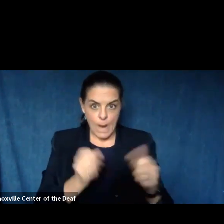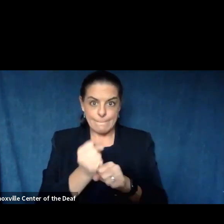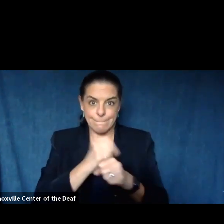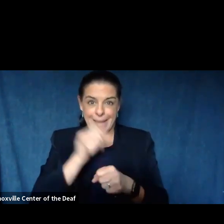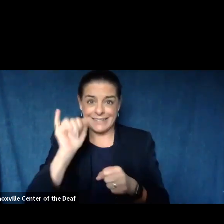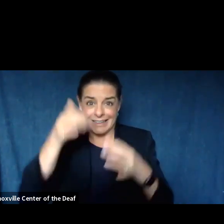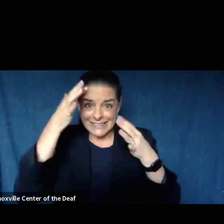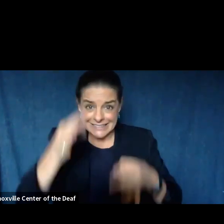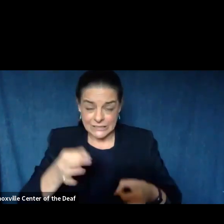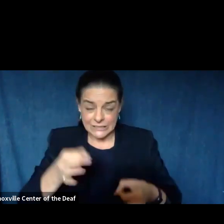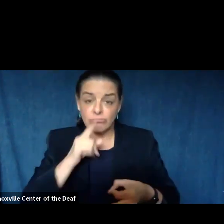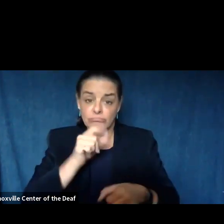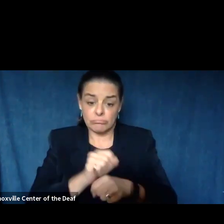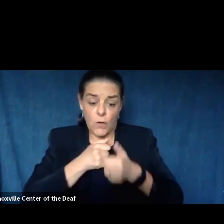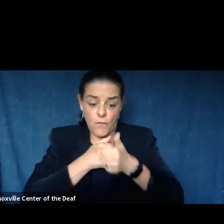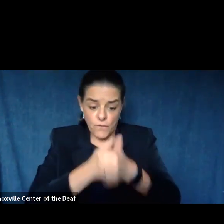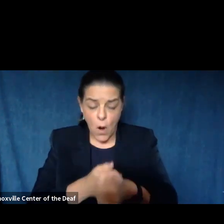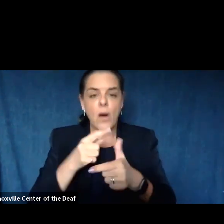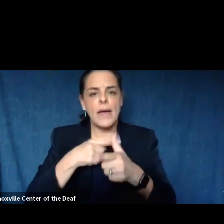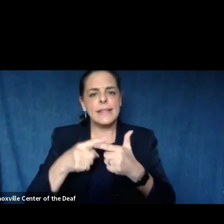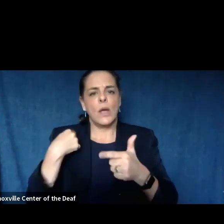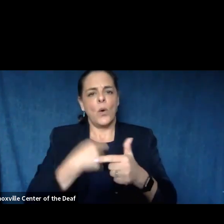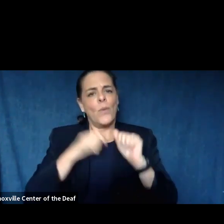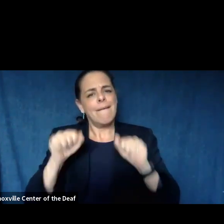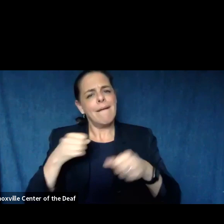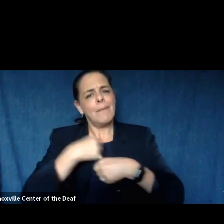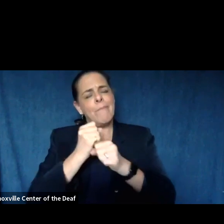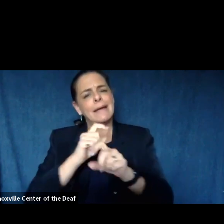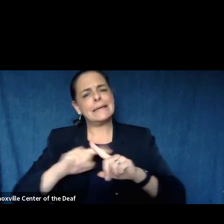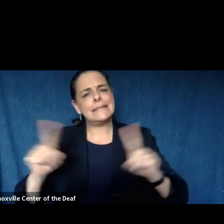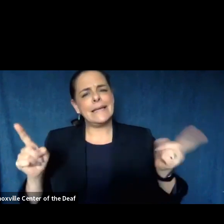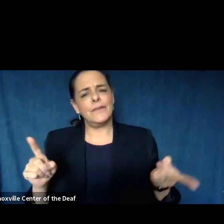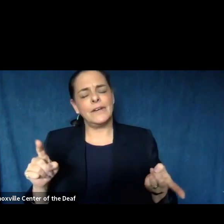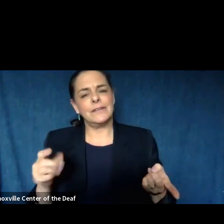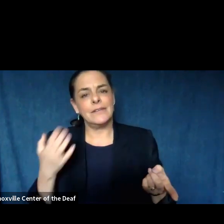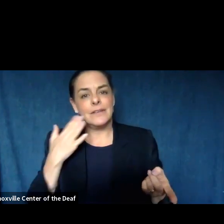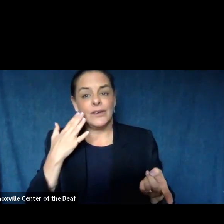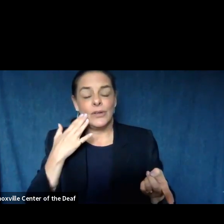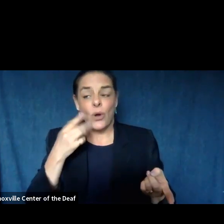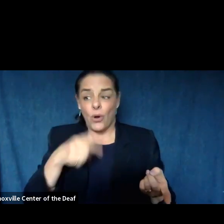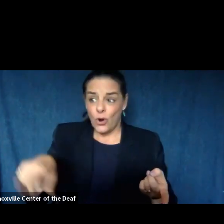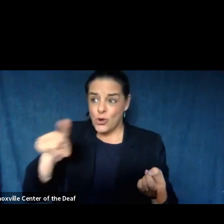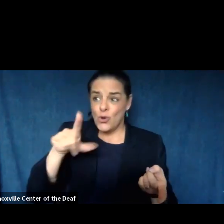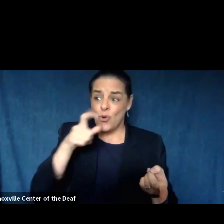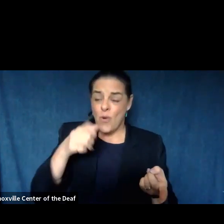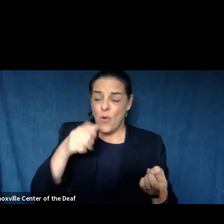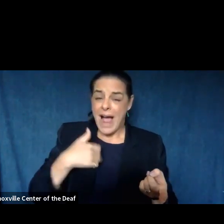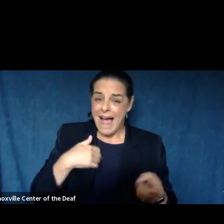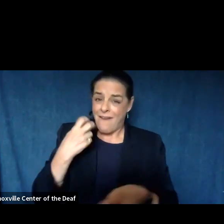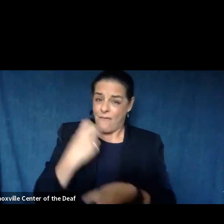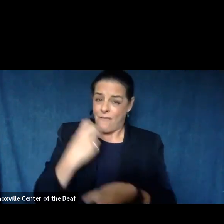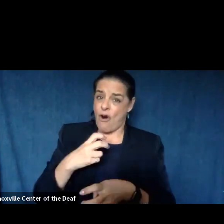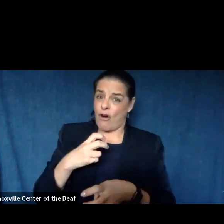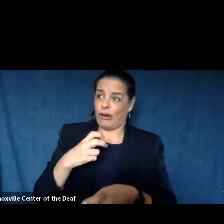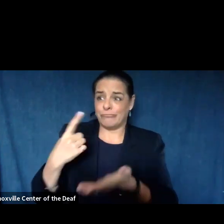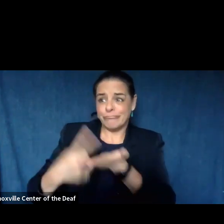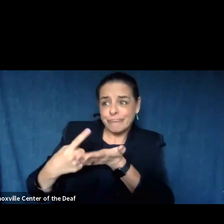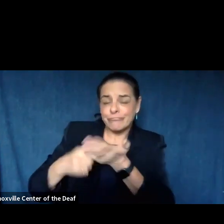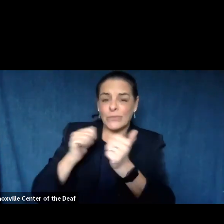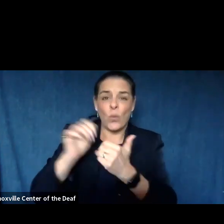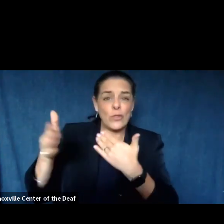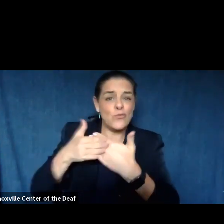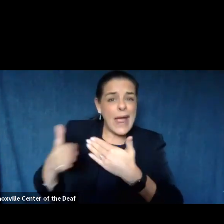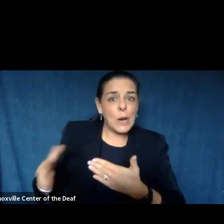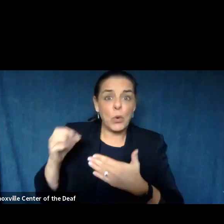then we will make a difference. And, those of you who are, have those difficult conversations with your neighbors or